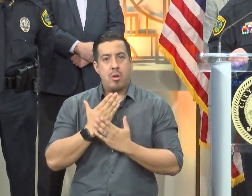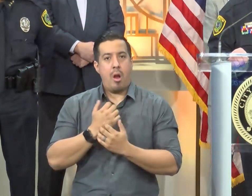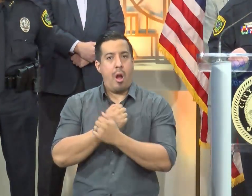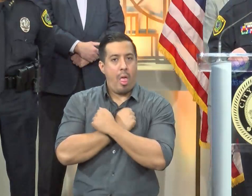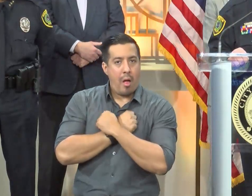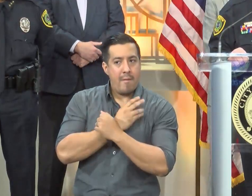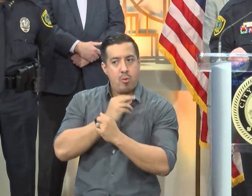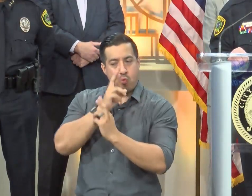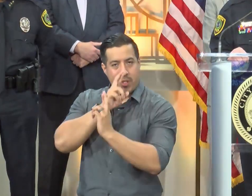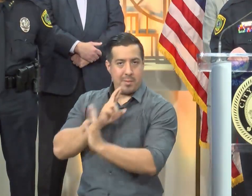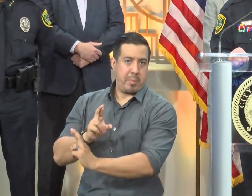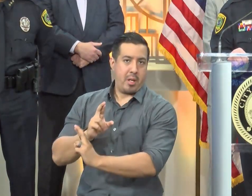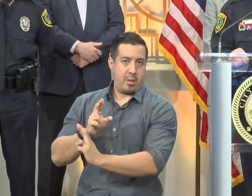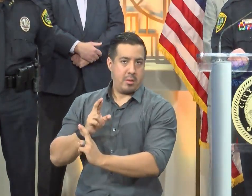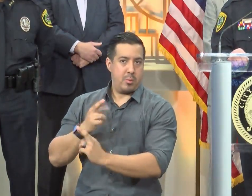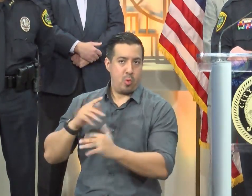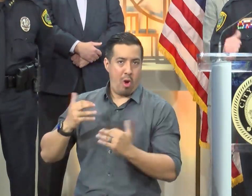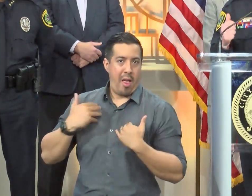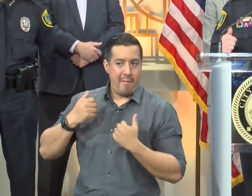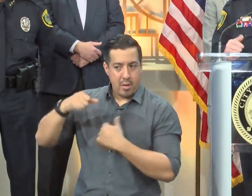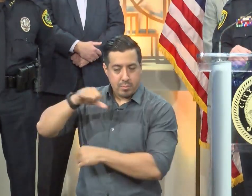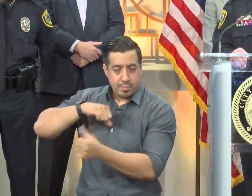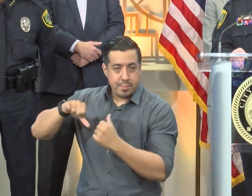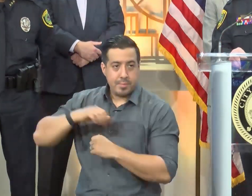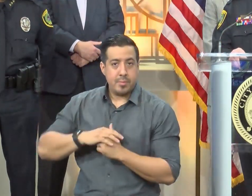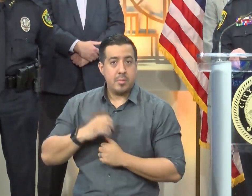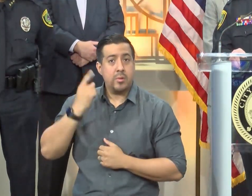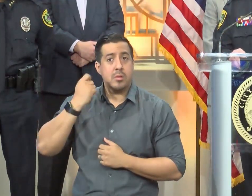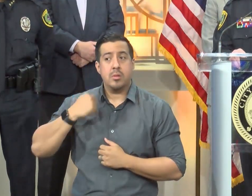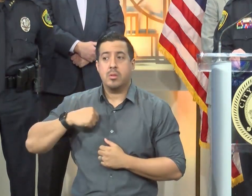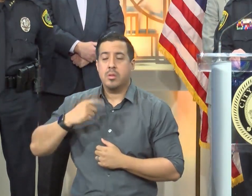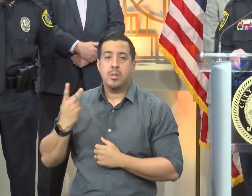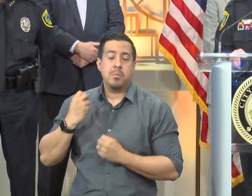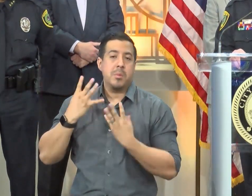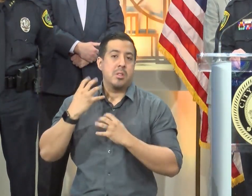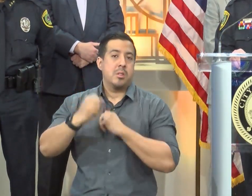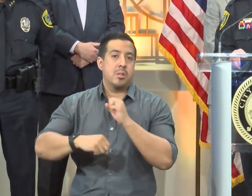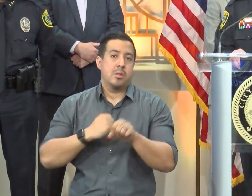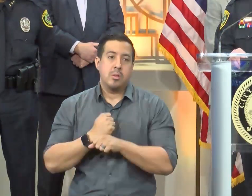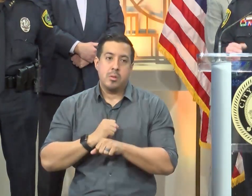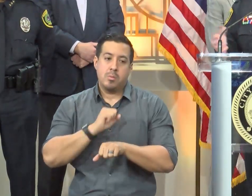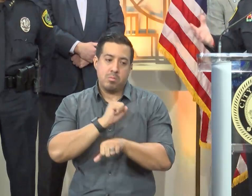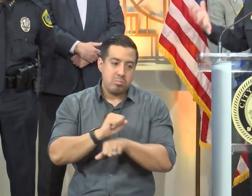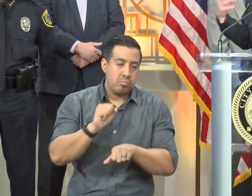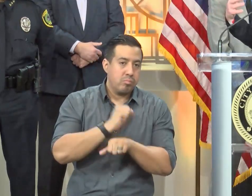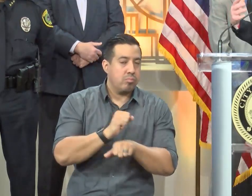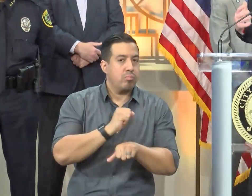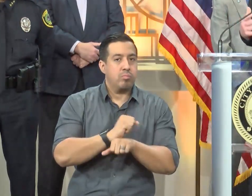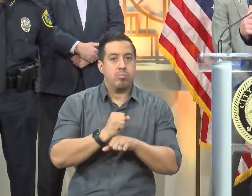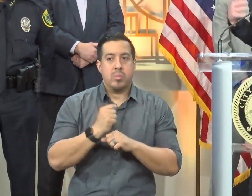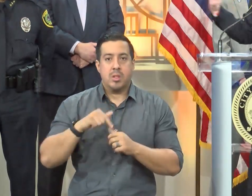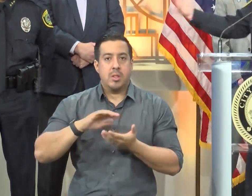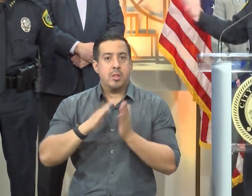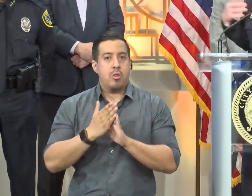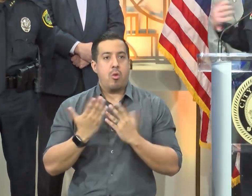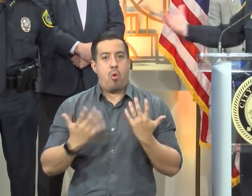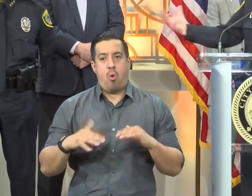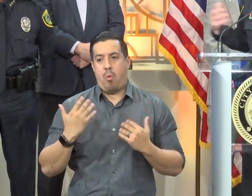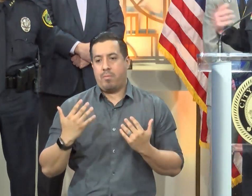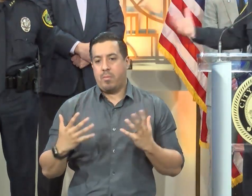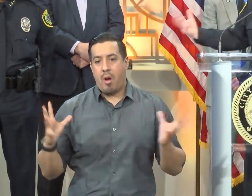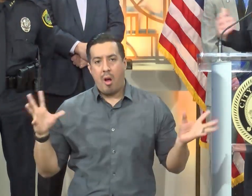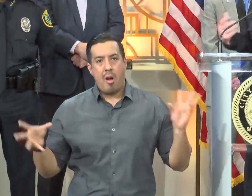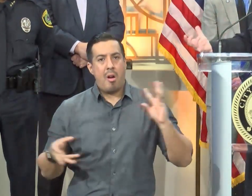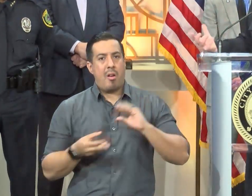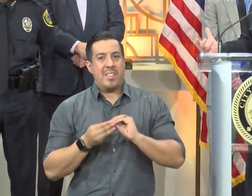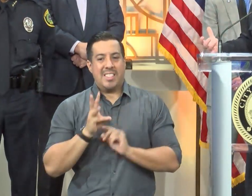another. You know, we've been in the trenches together for many years helping this city, almost a combined 60 years